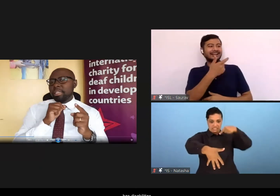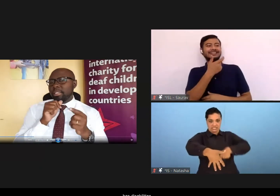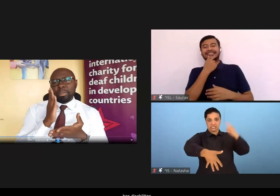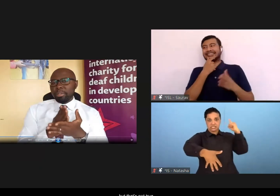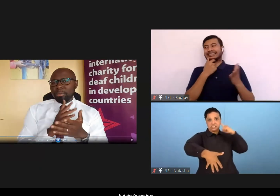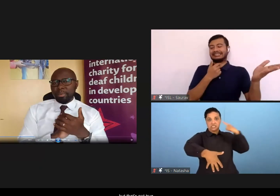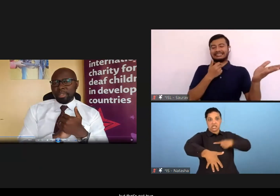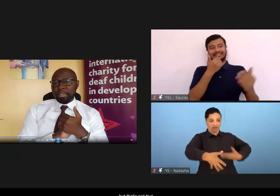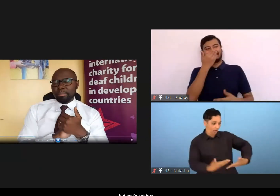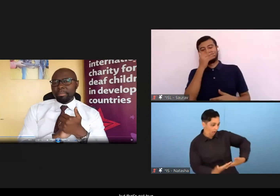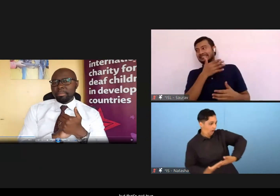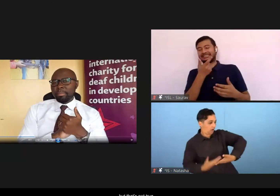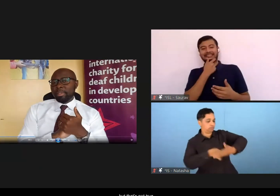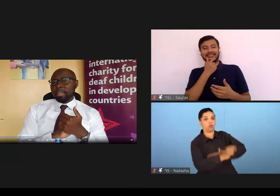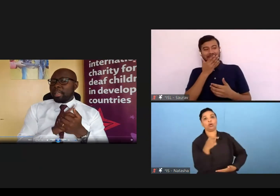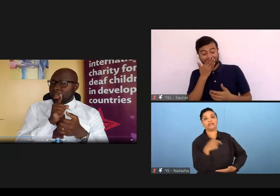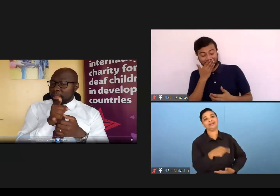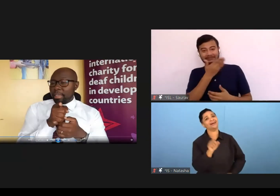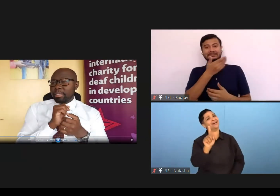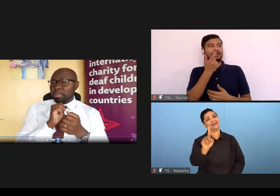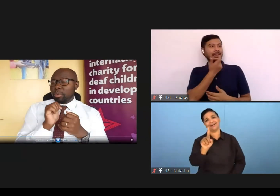has disabilities. But that's not true.